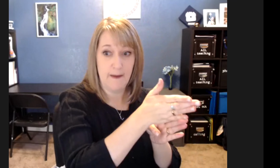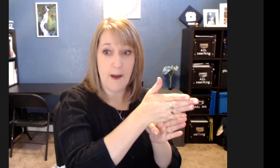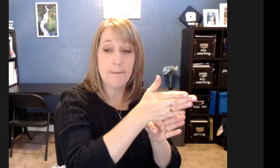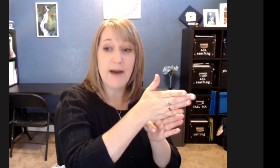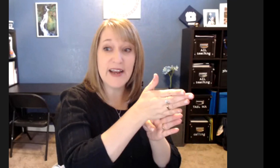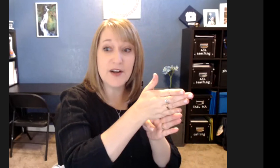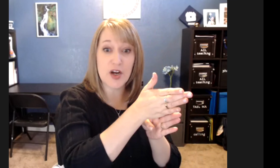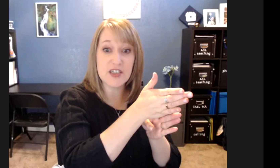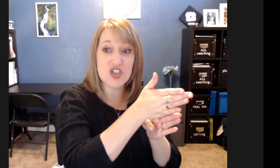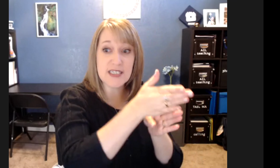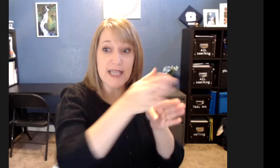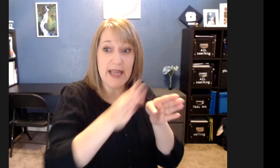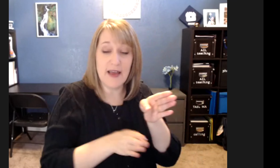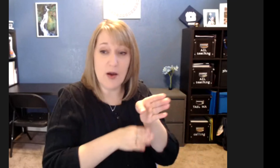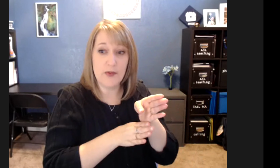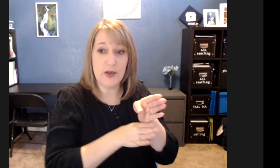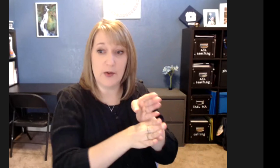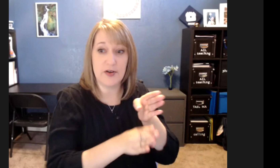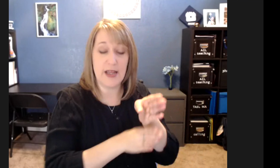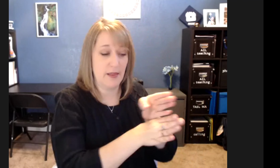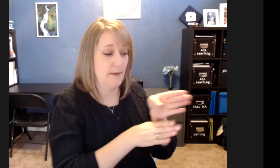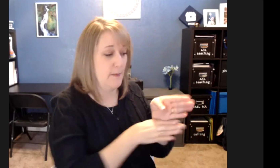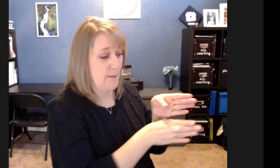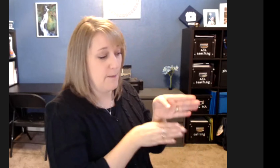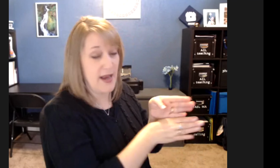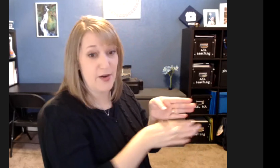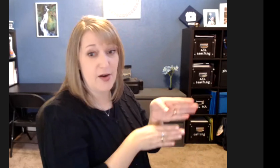A minor is just like that, only go underneath. Minor.